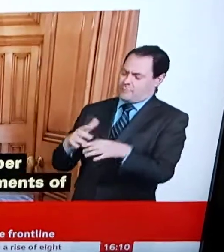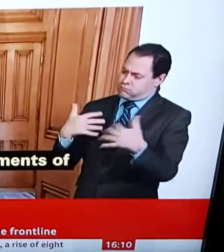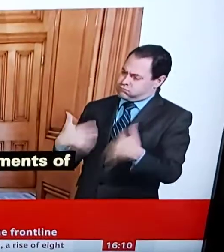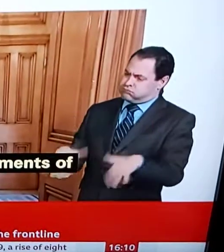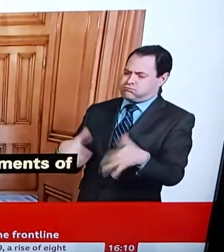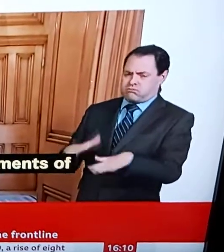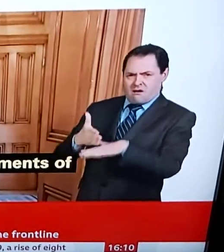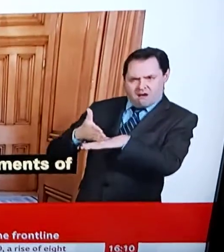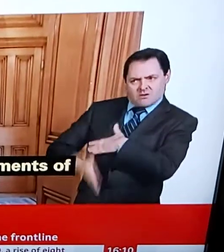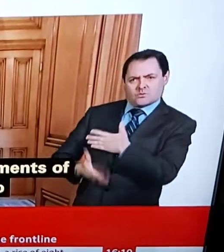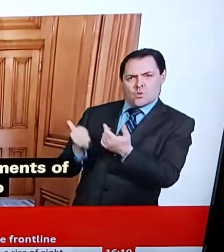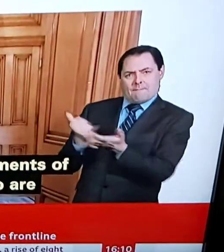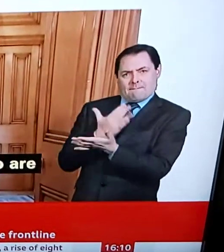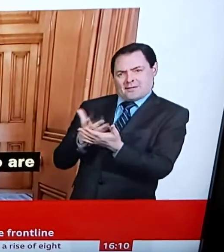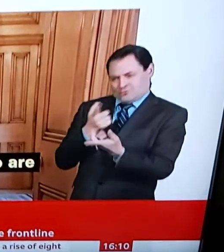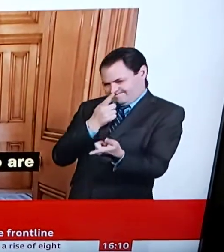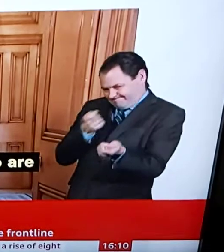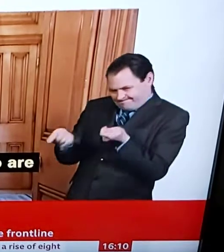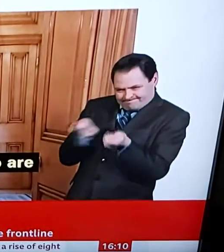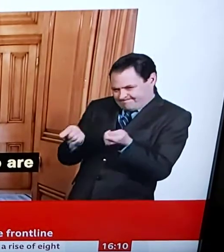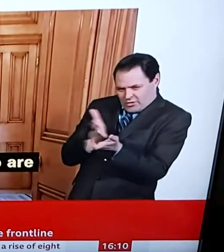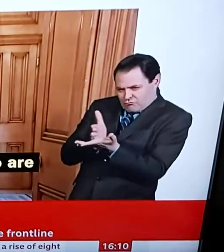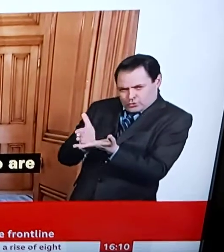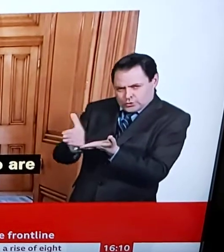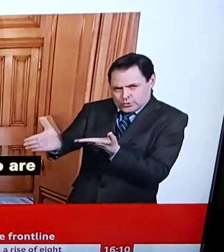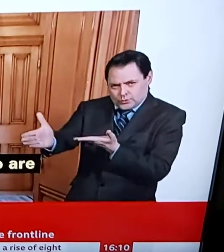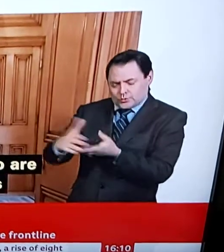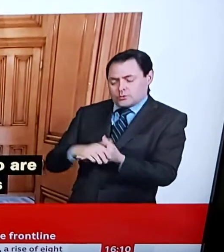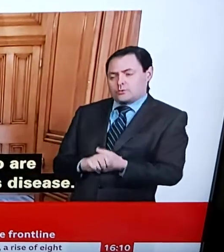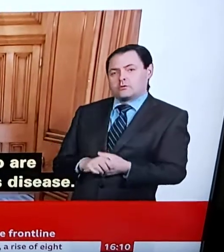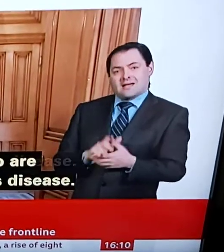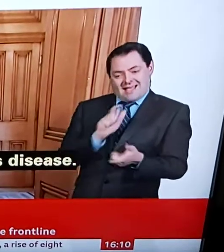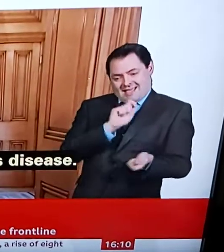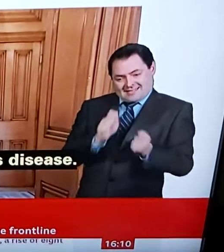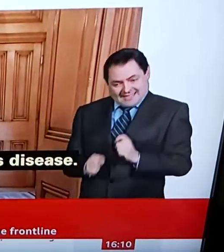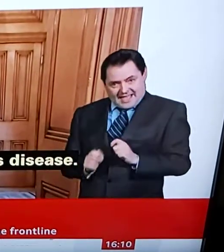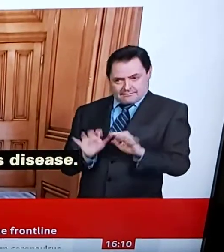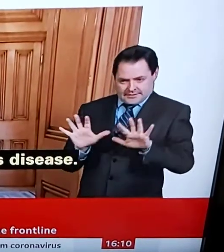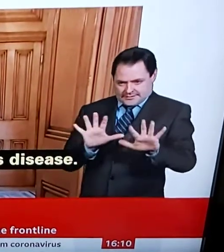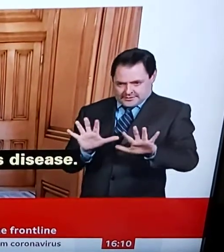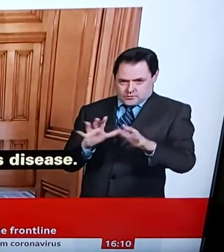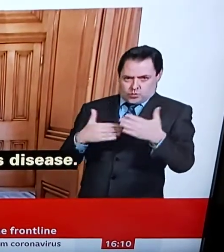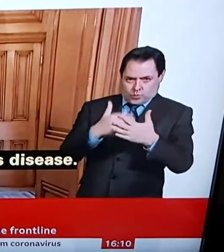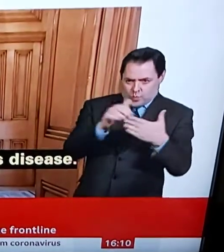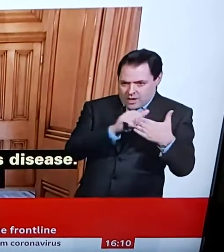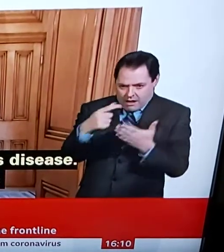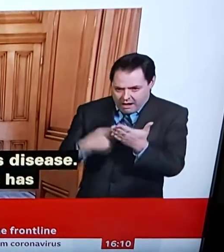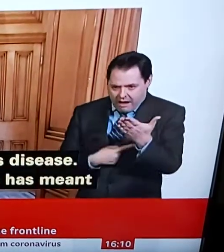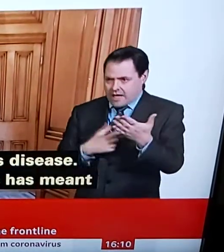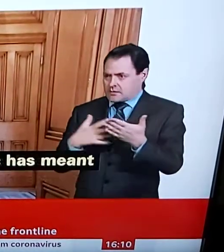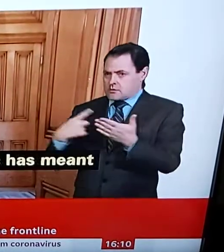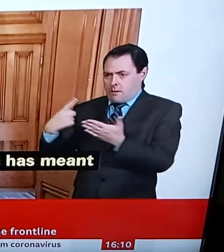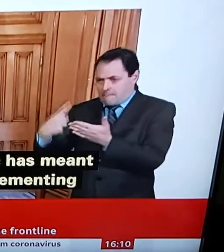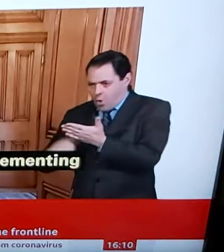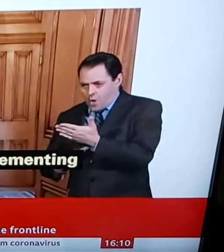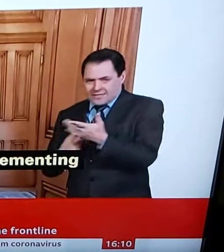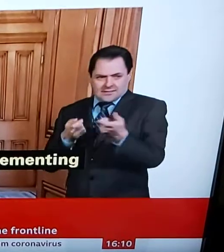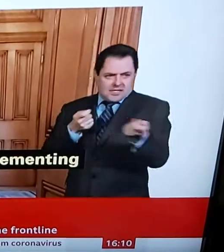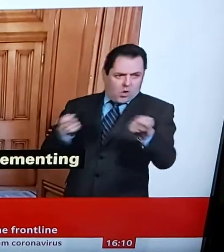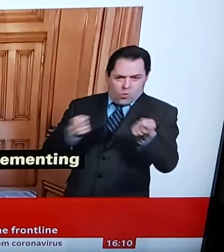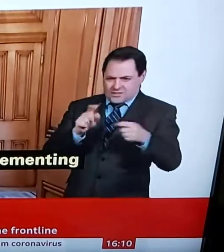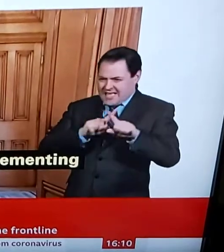disease. Adapting to this pandemic has meant developing guidance, implementing new policies, and coordinating efforts across